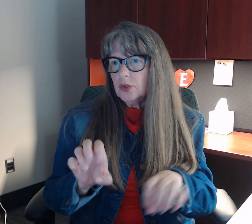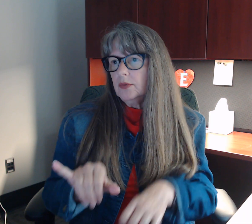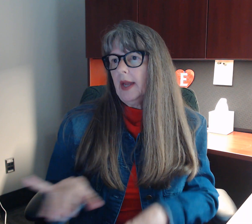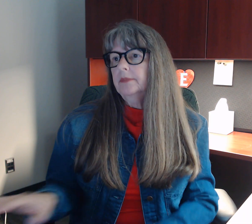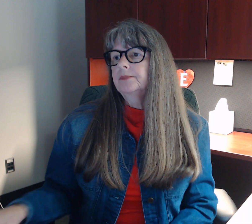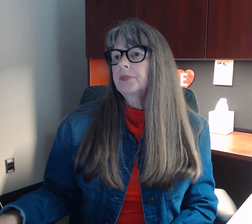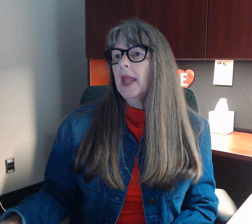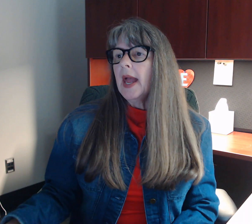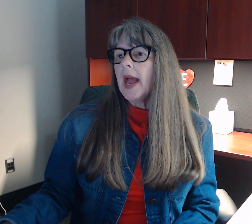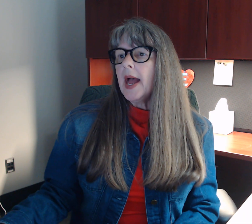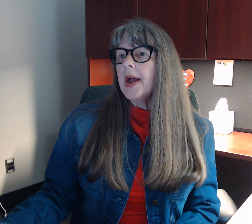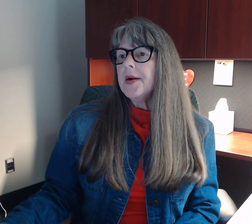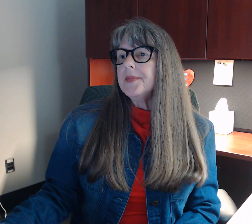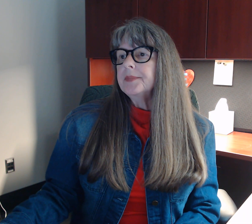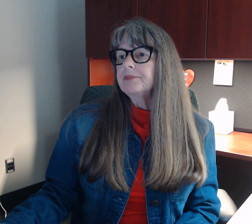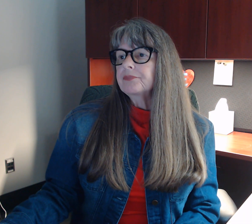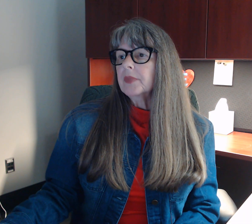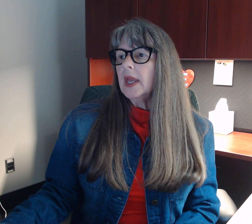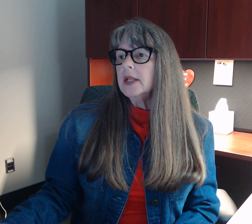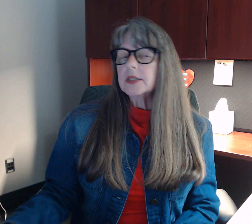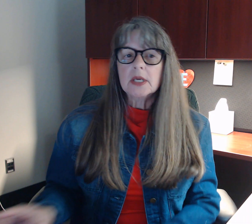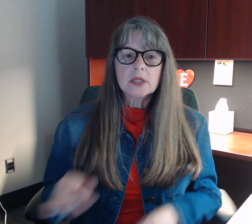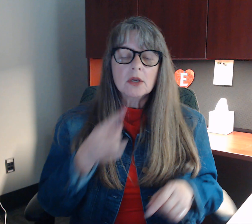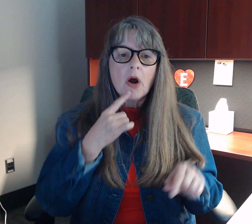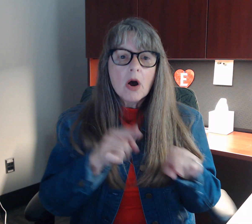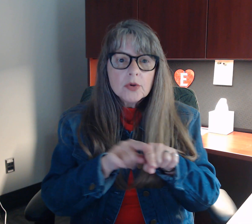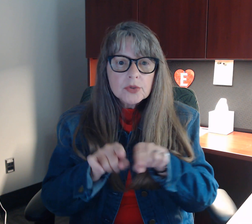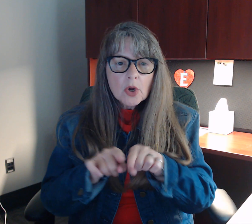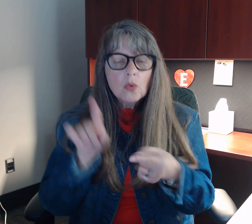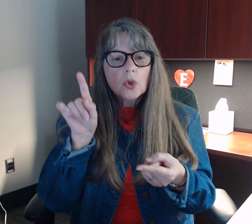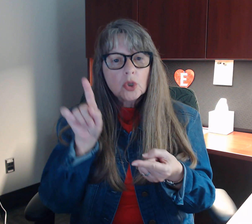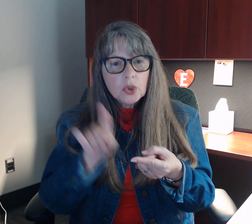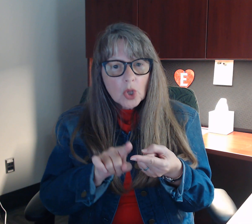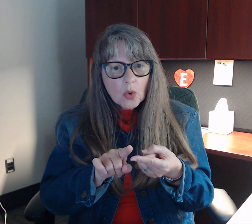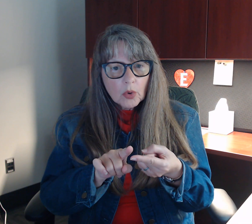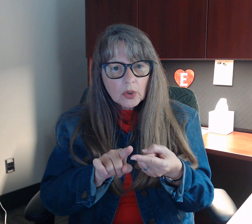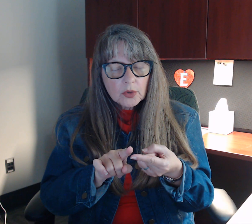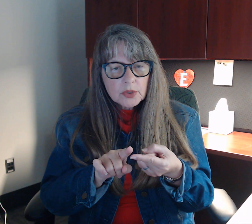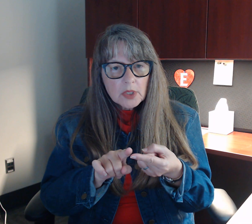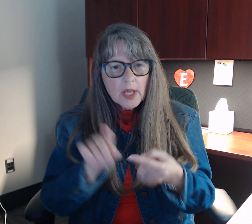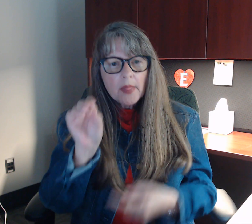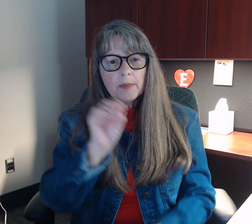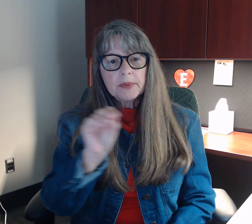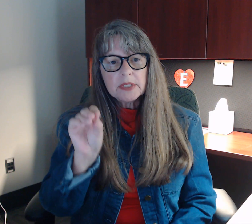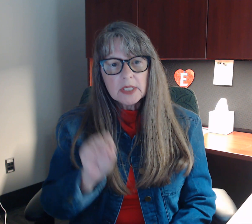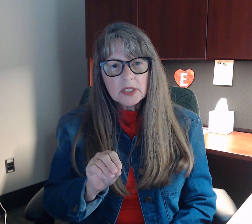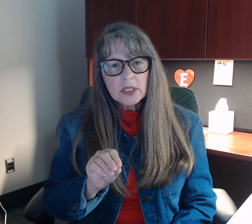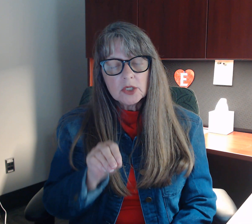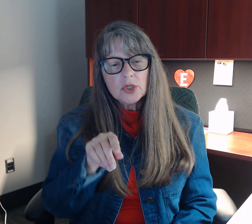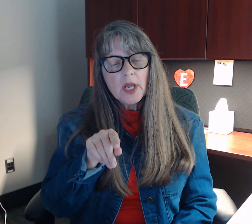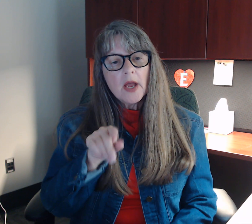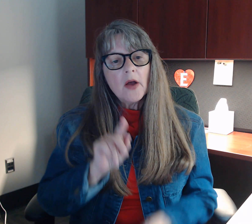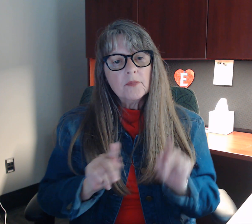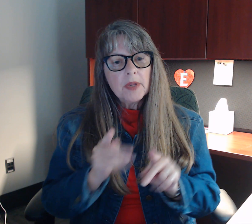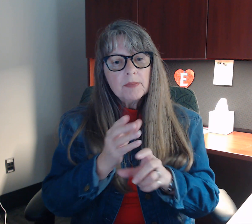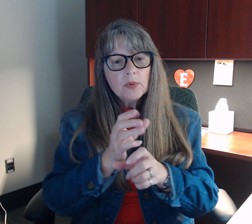that. And it says it also lowers the percentage of people